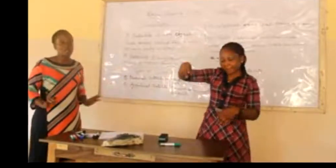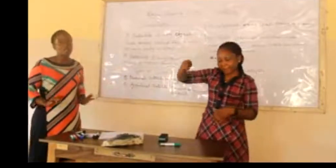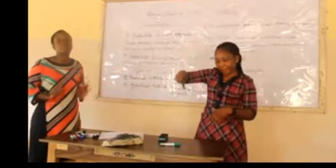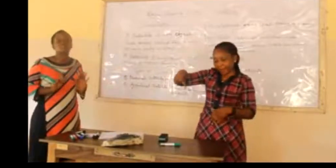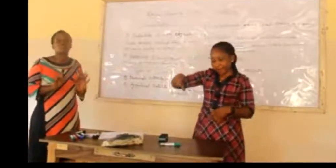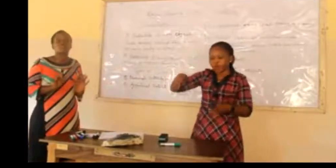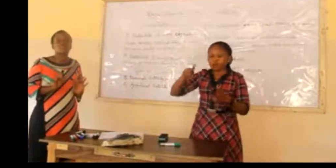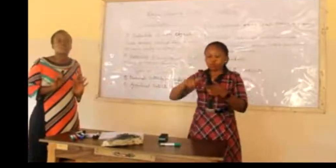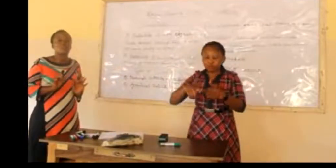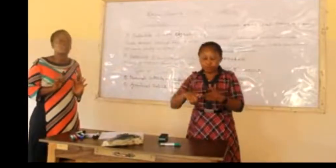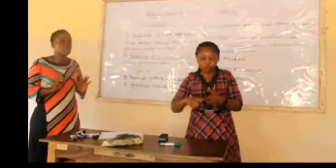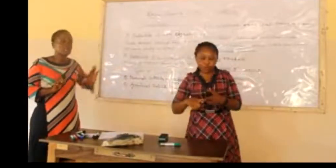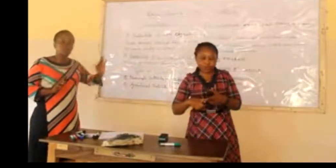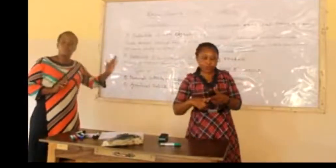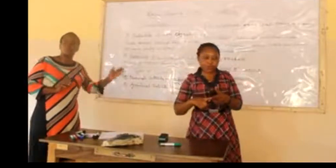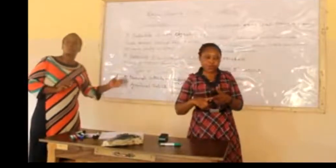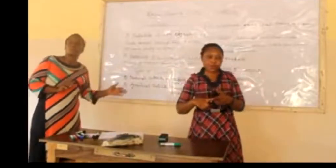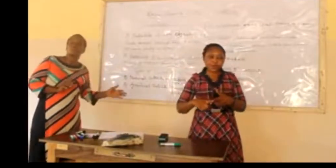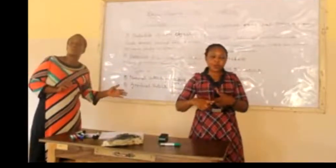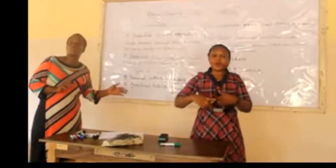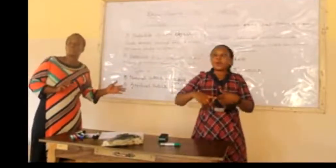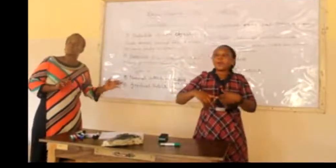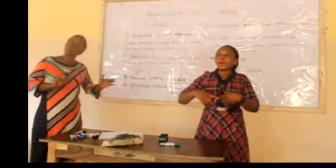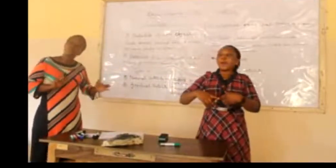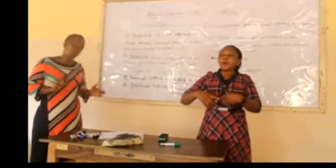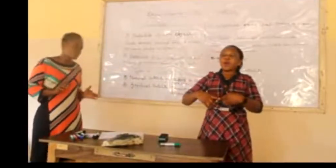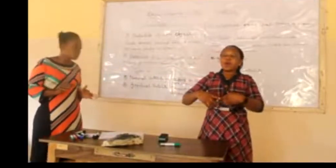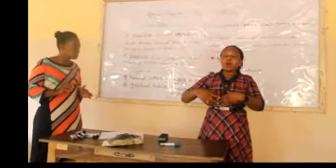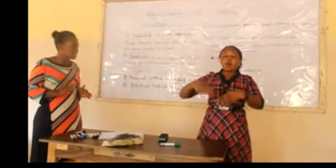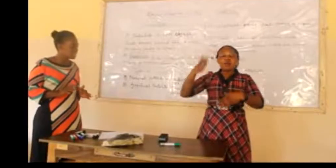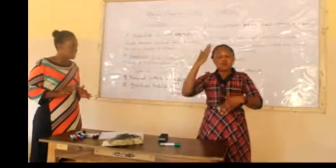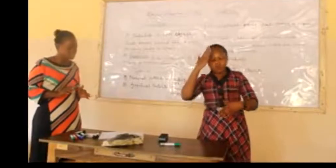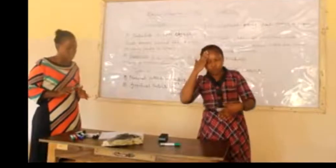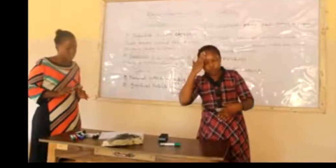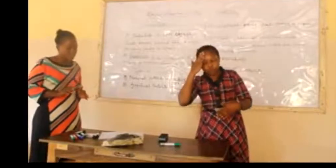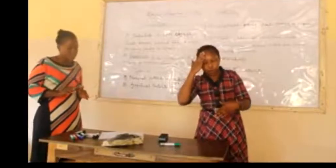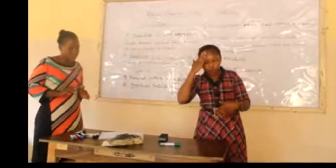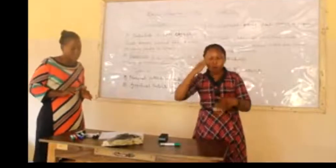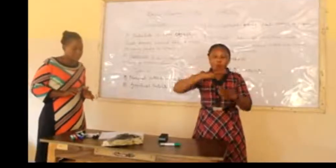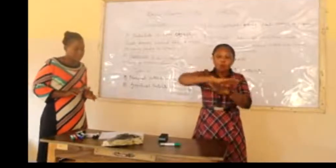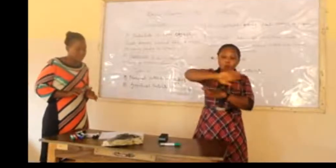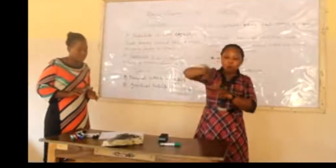and submit it to the federal government before the road will be constructed.